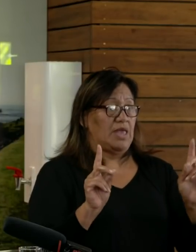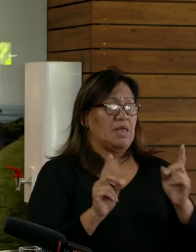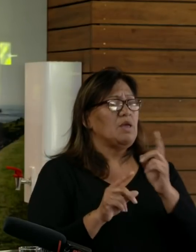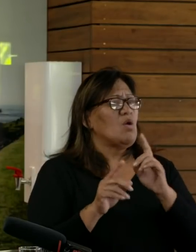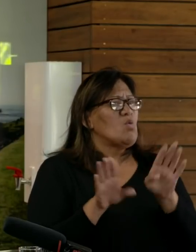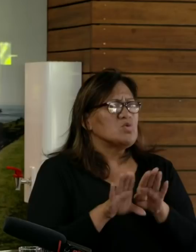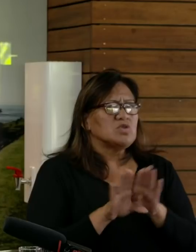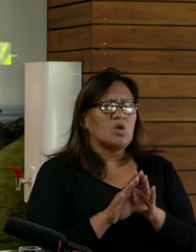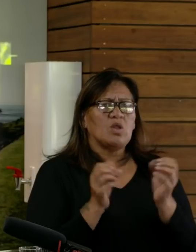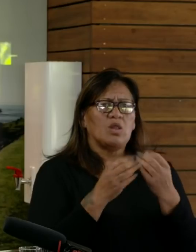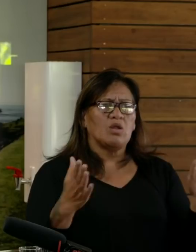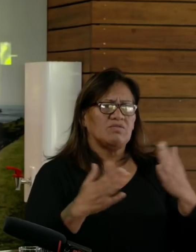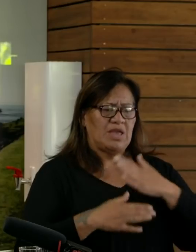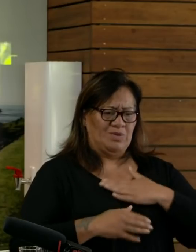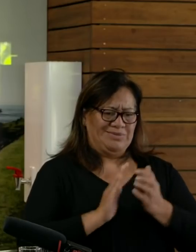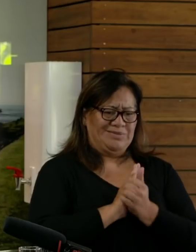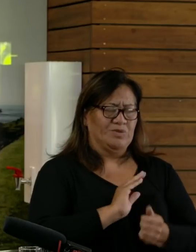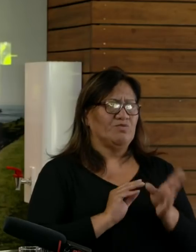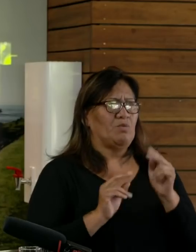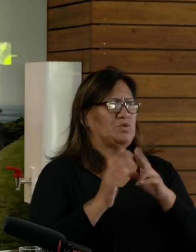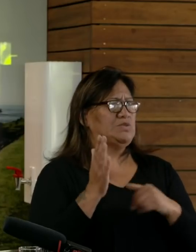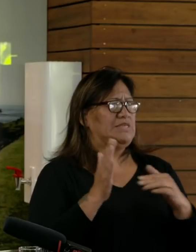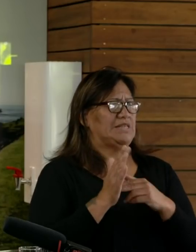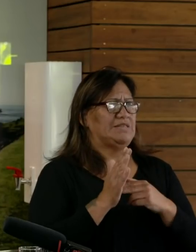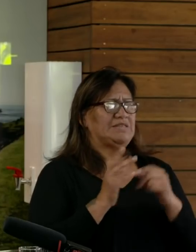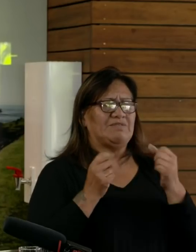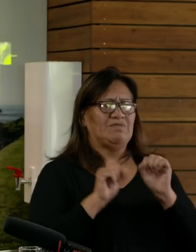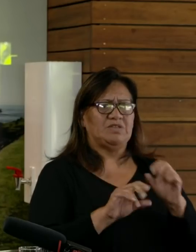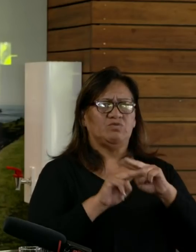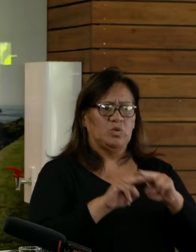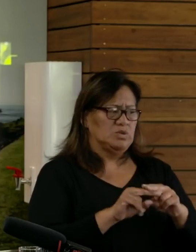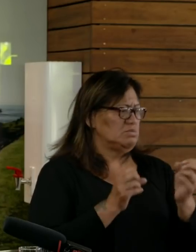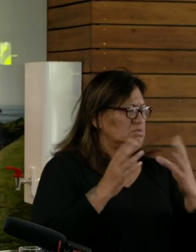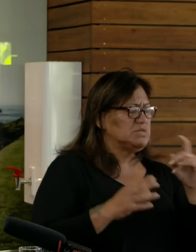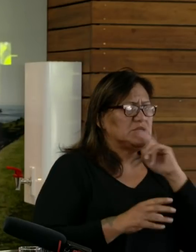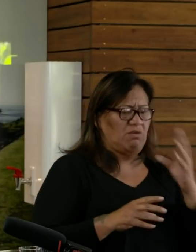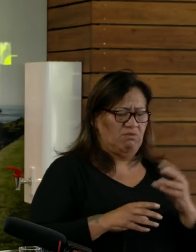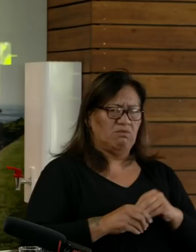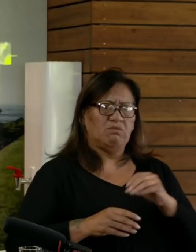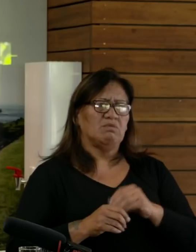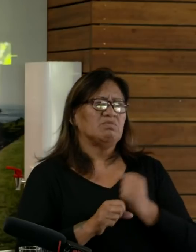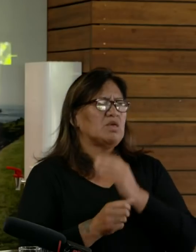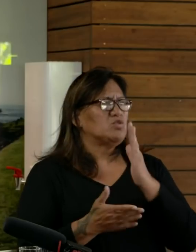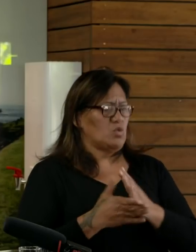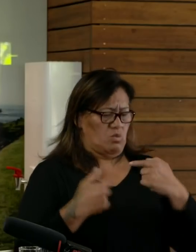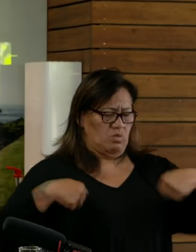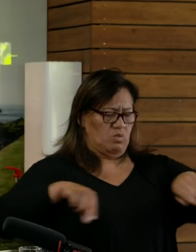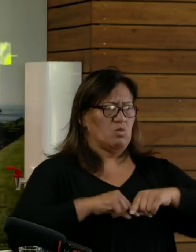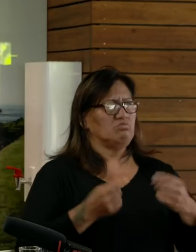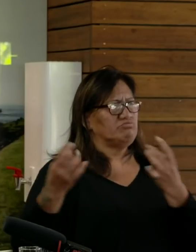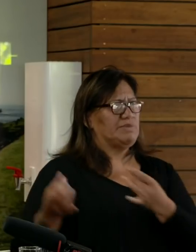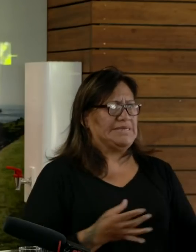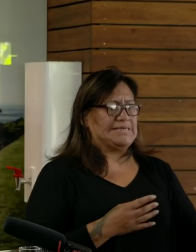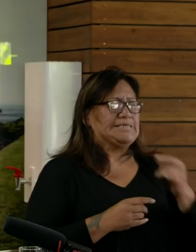broad range of New Zealand Defence Force capabilities and teams of personnel who ensure our people are well prepared